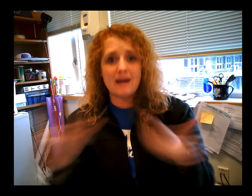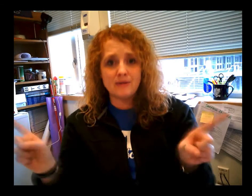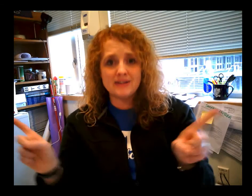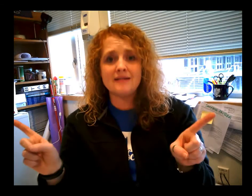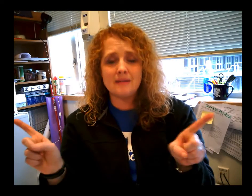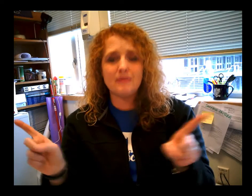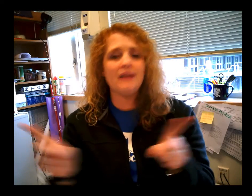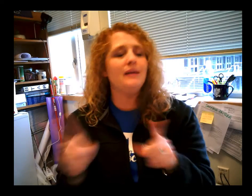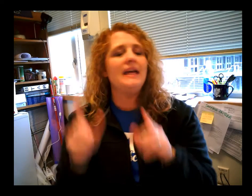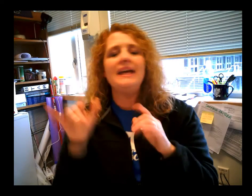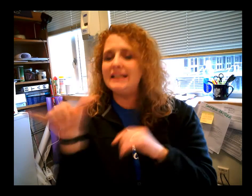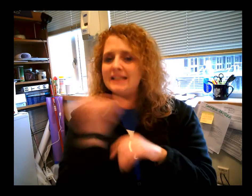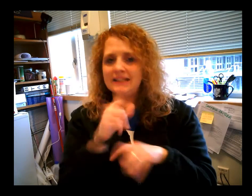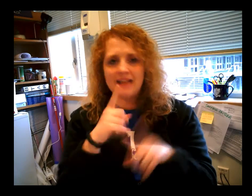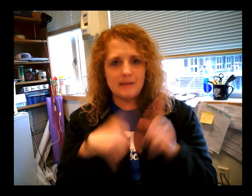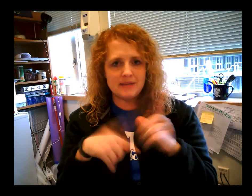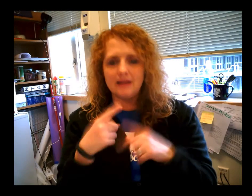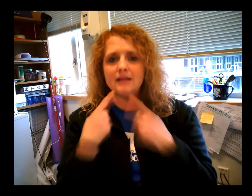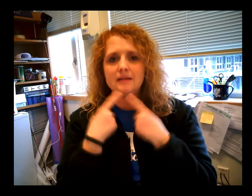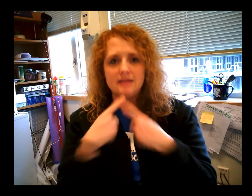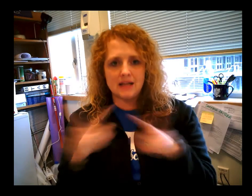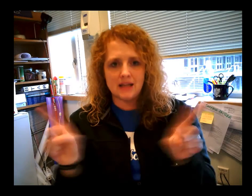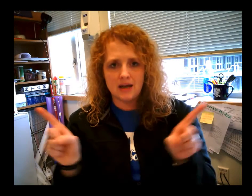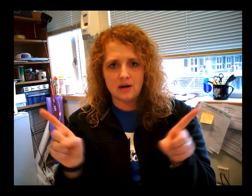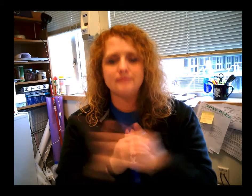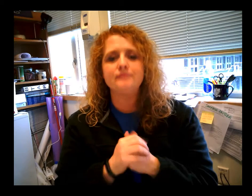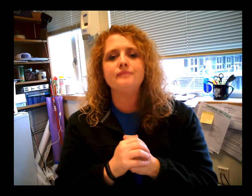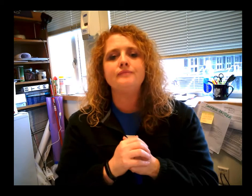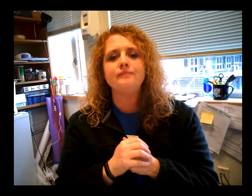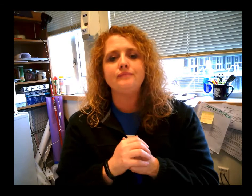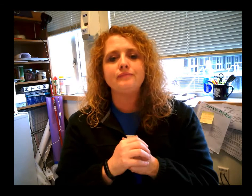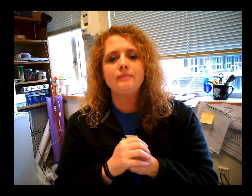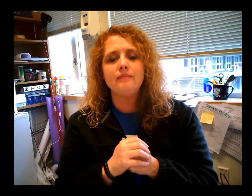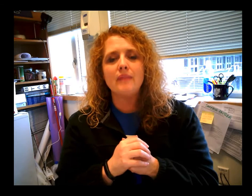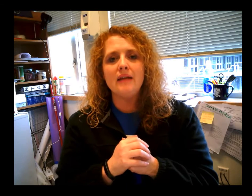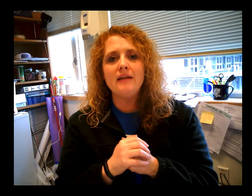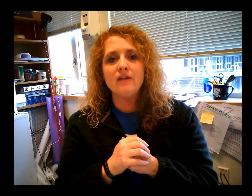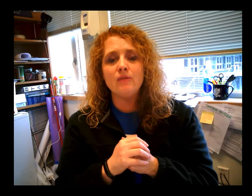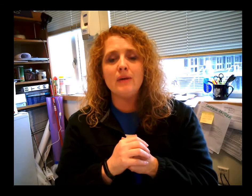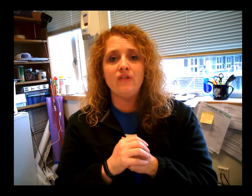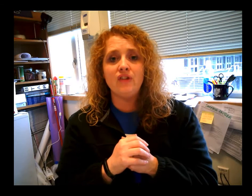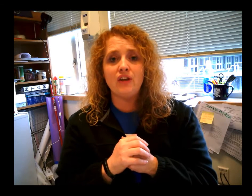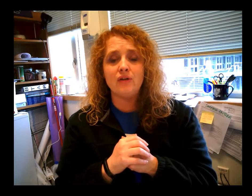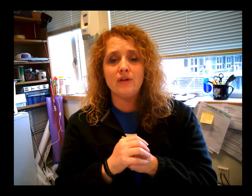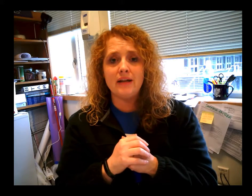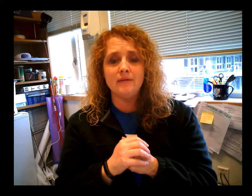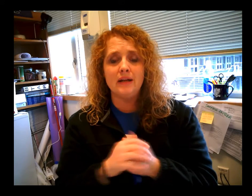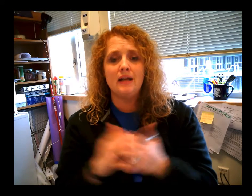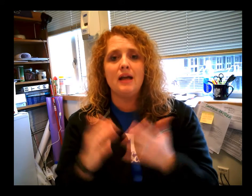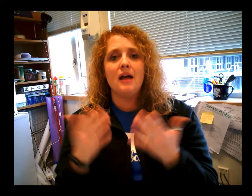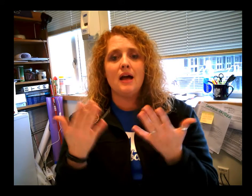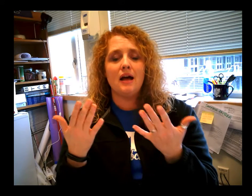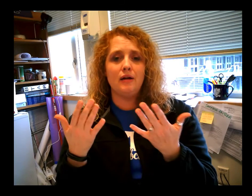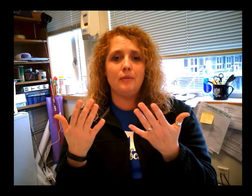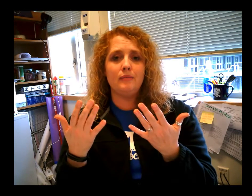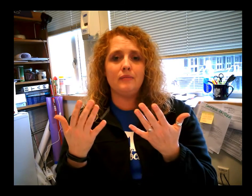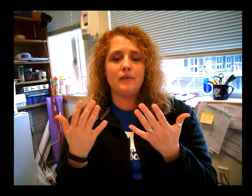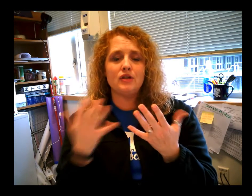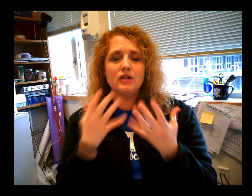announcing something. It's the same sign. Declare. Next one is security. There's a